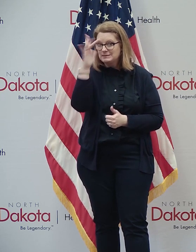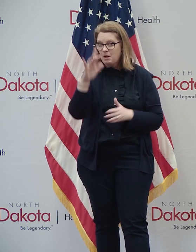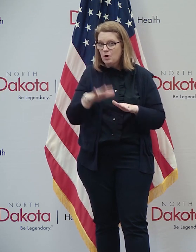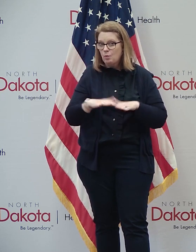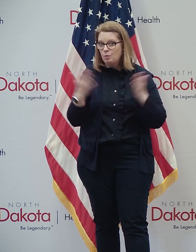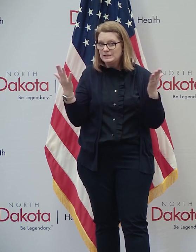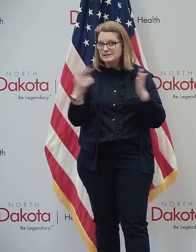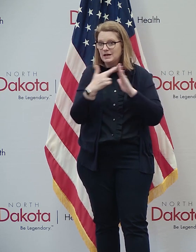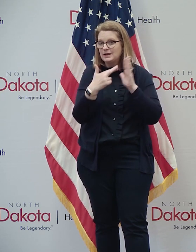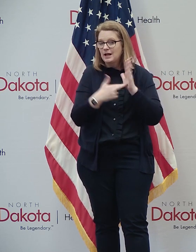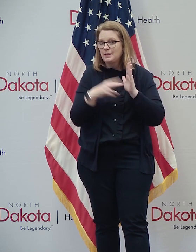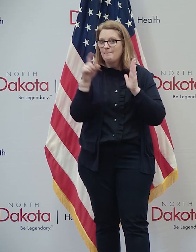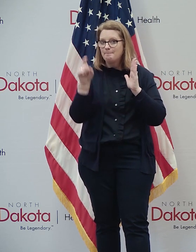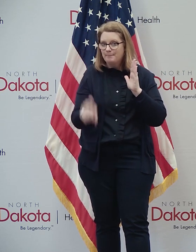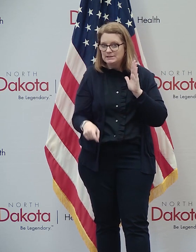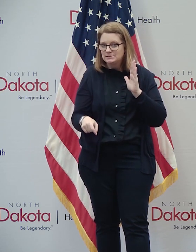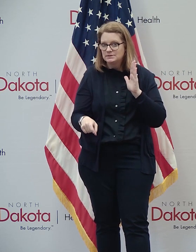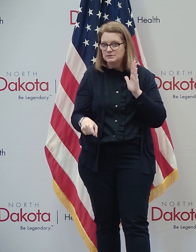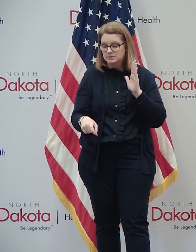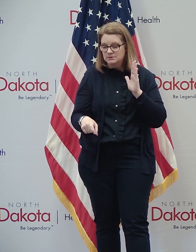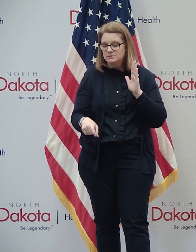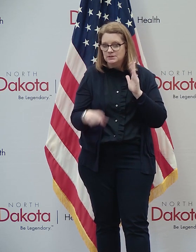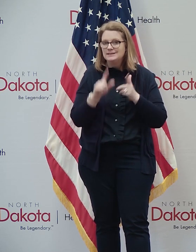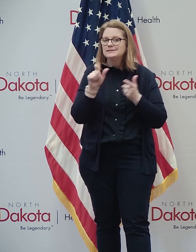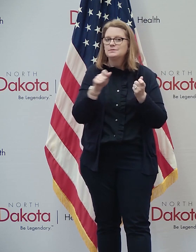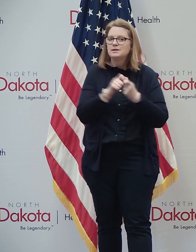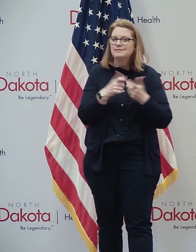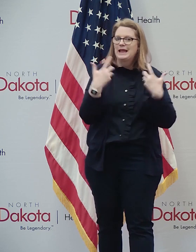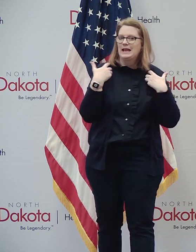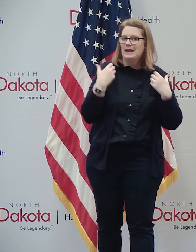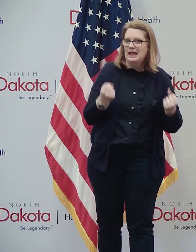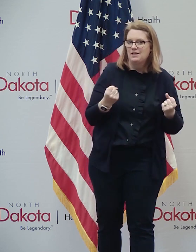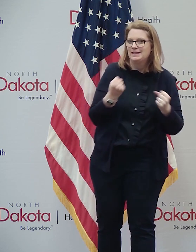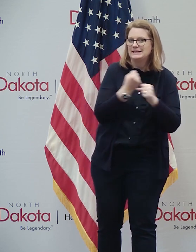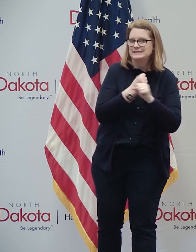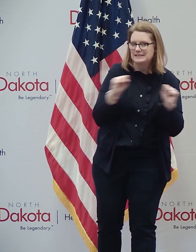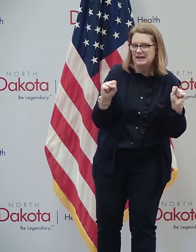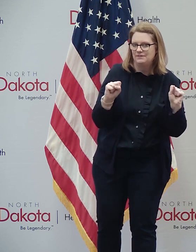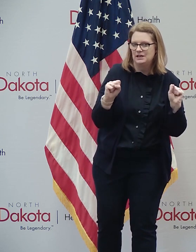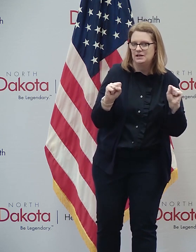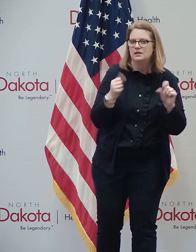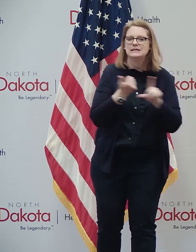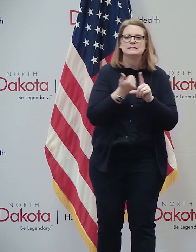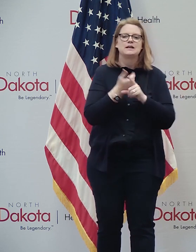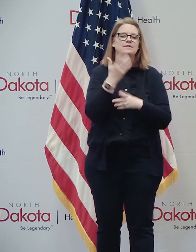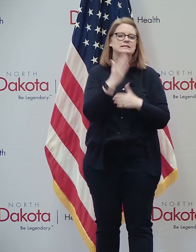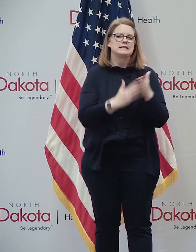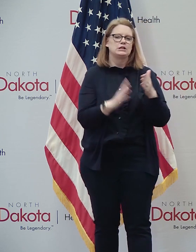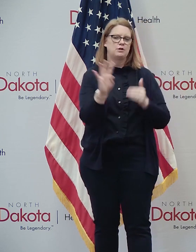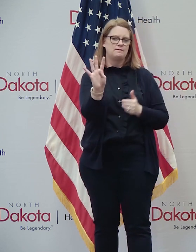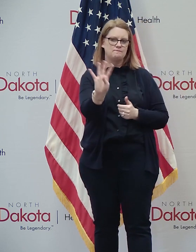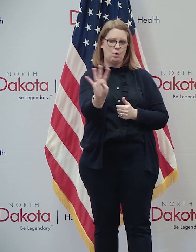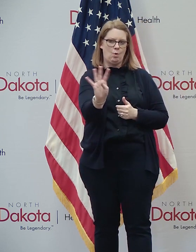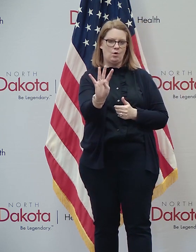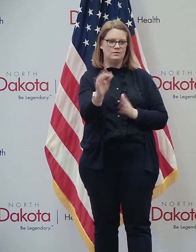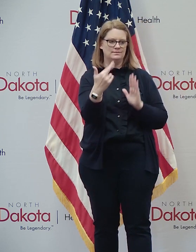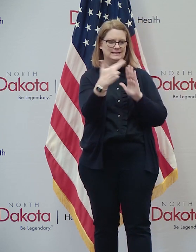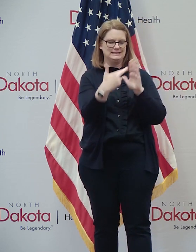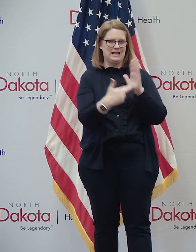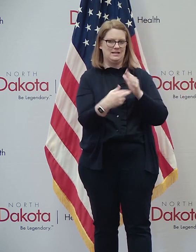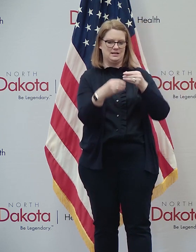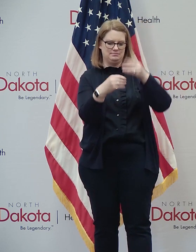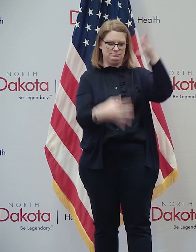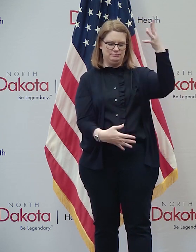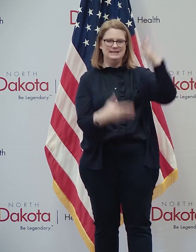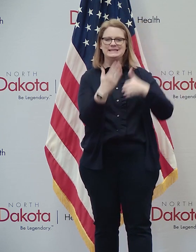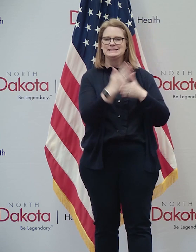Restart guidelines, specifically the health and safety logistics, which is Section 4 of these guidelines.